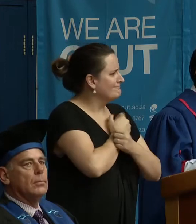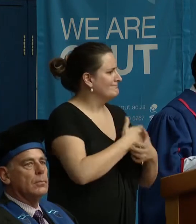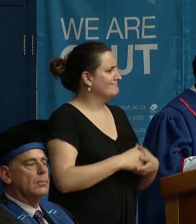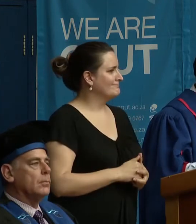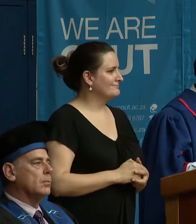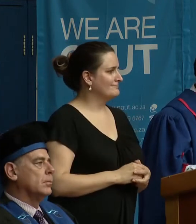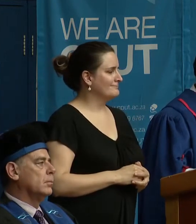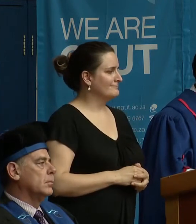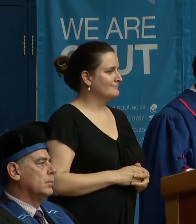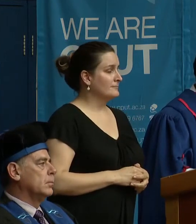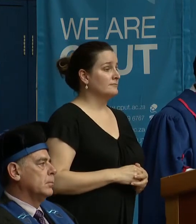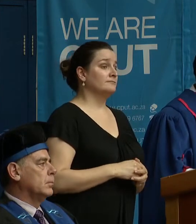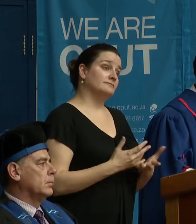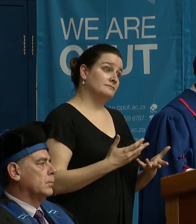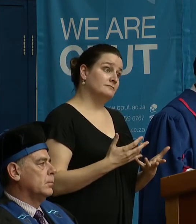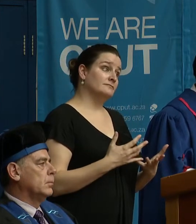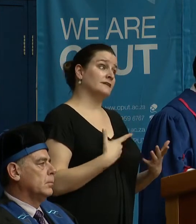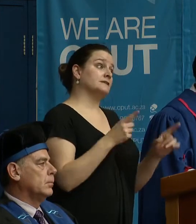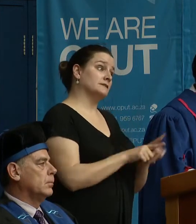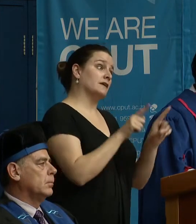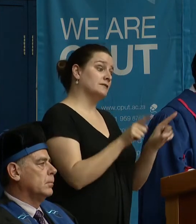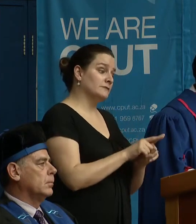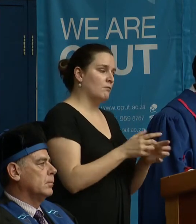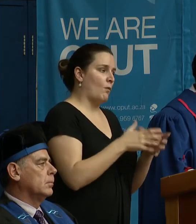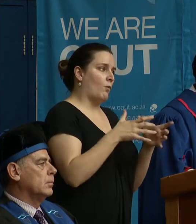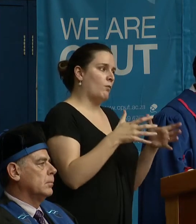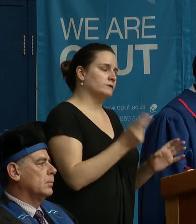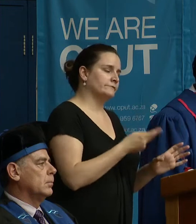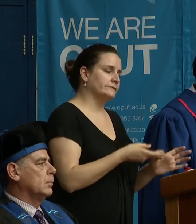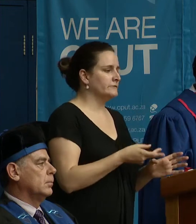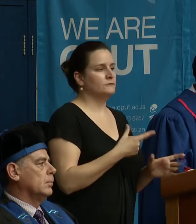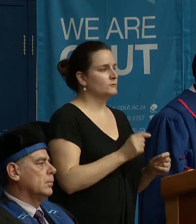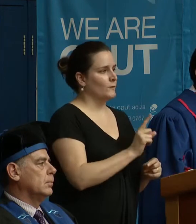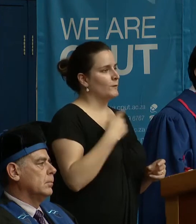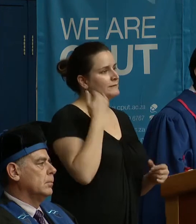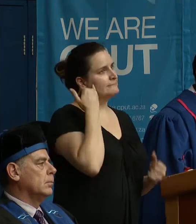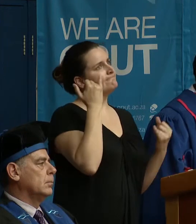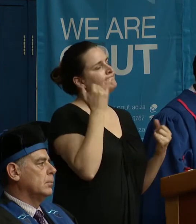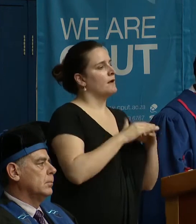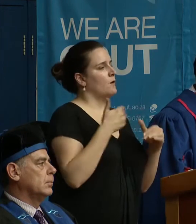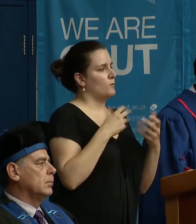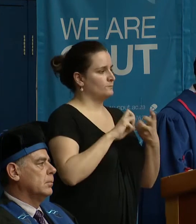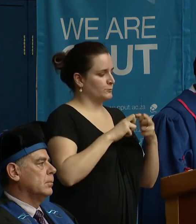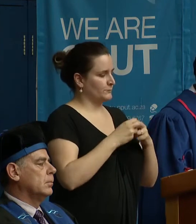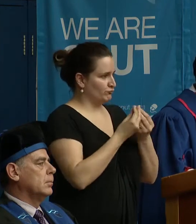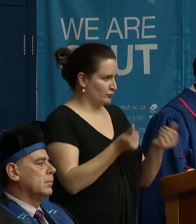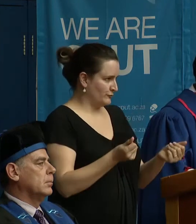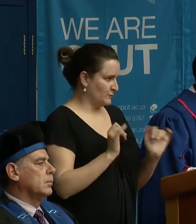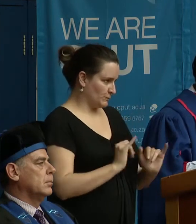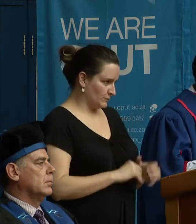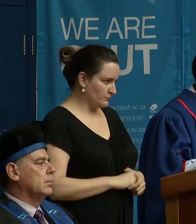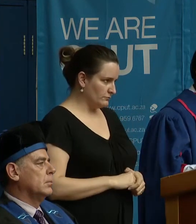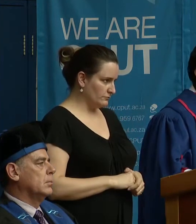However, more of the same is not going to work. We have to think of new, innovative ways of solving the complex problems that face us. We